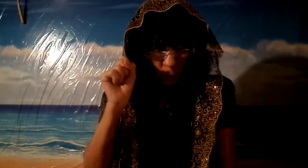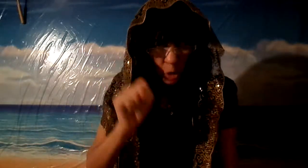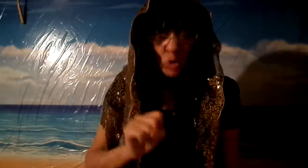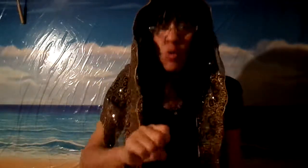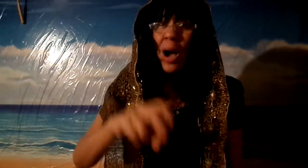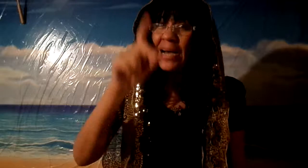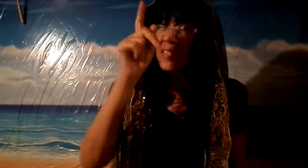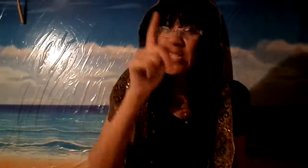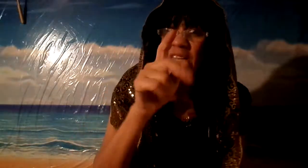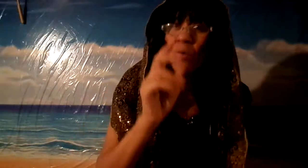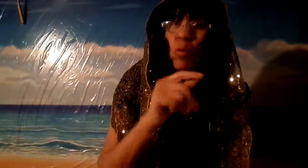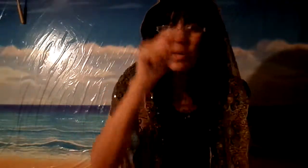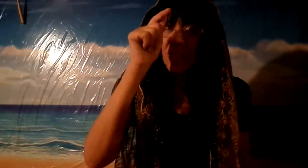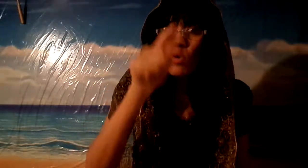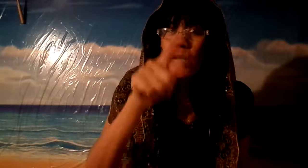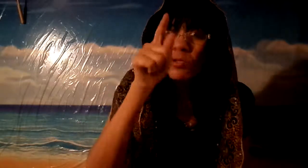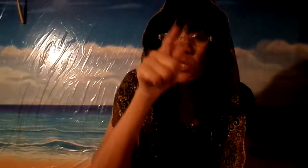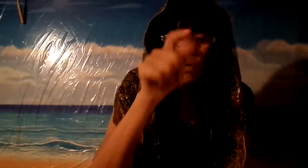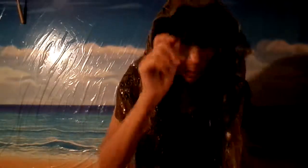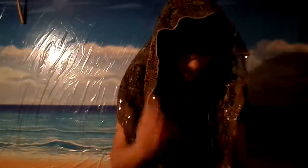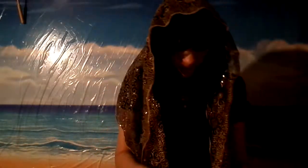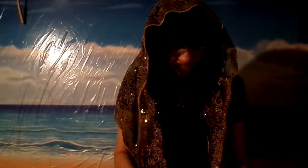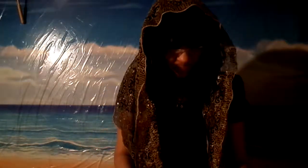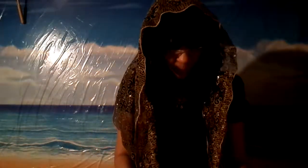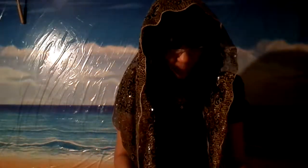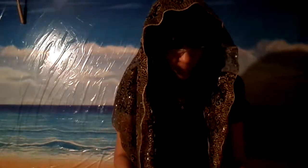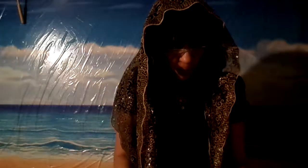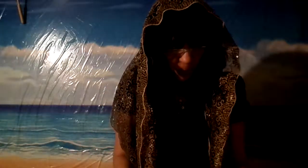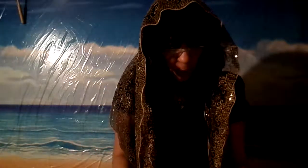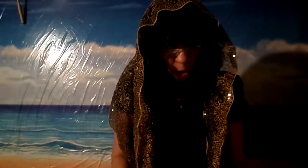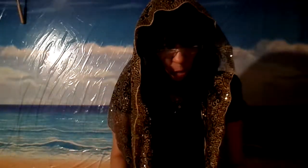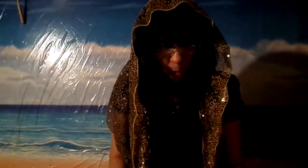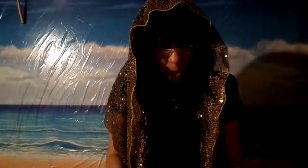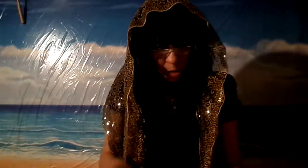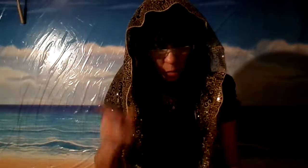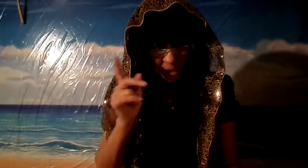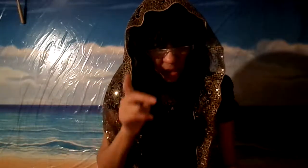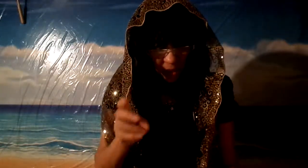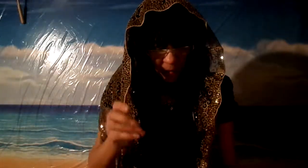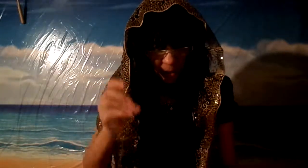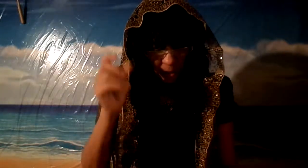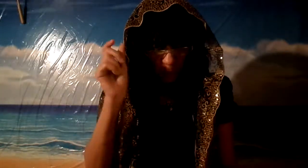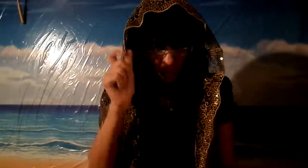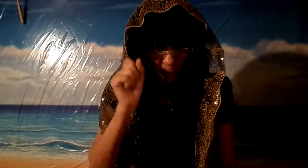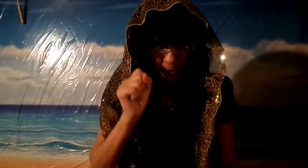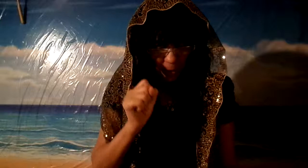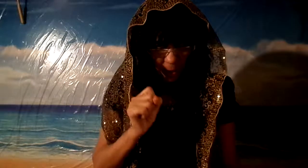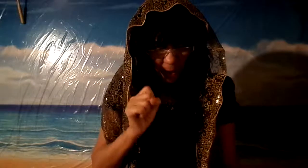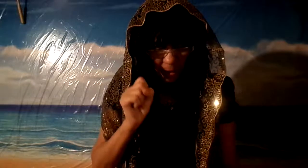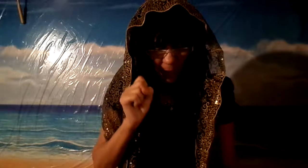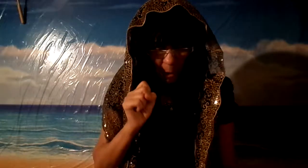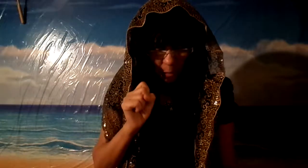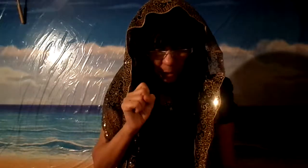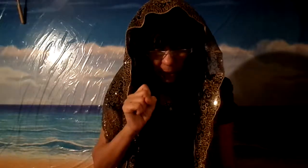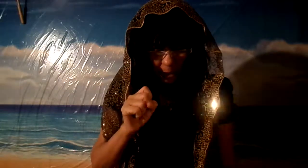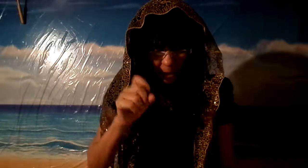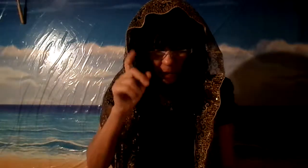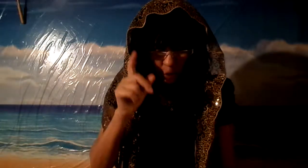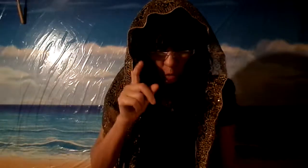you understand what I'm trying to tell you? You must receive immediately. Now there is true